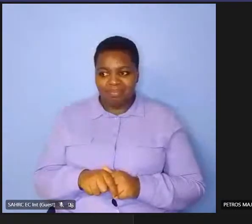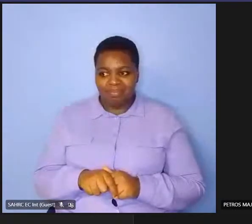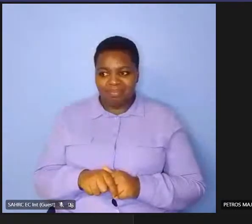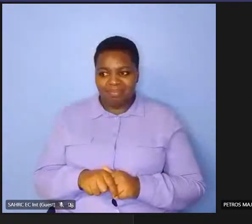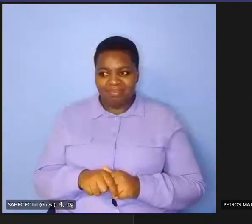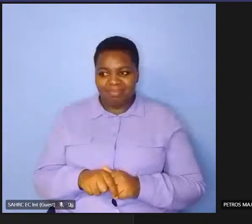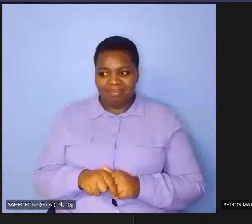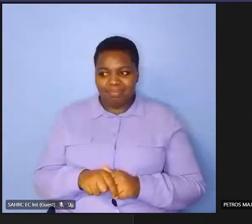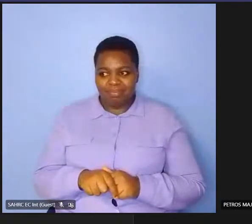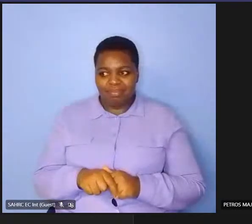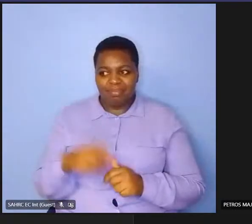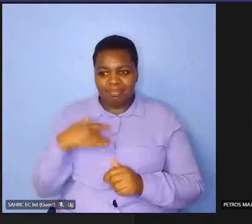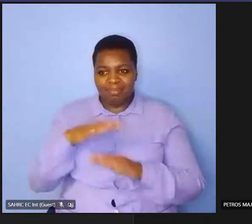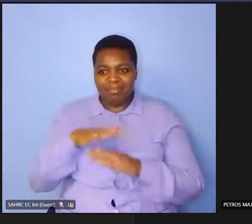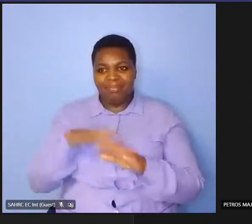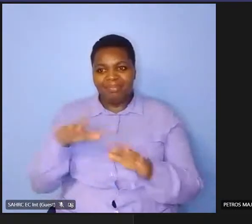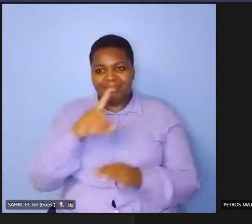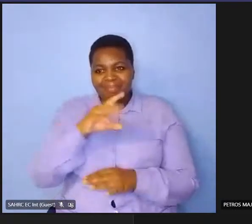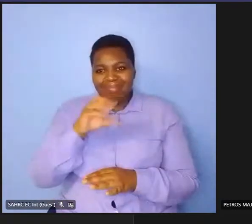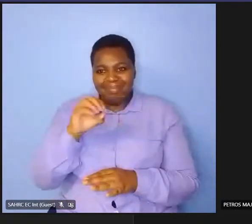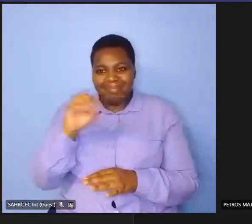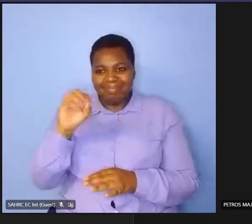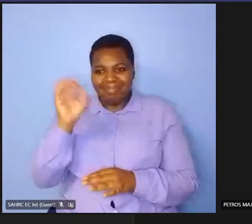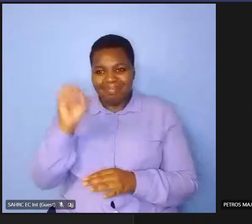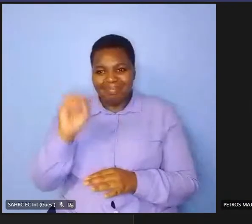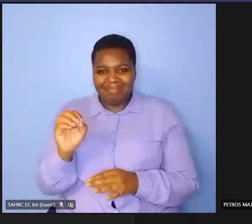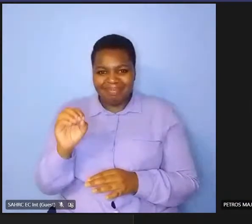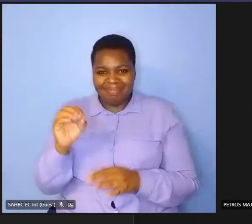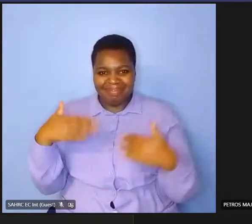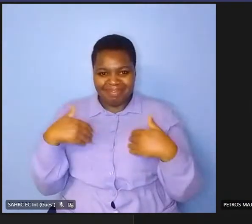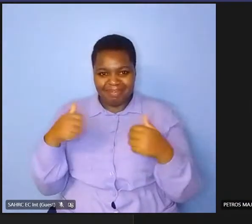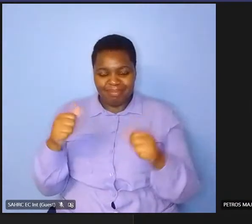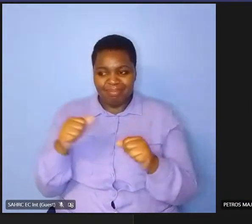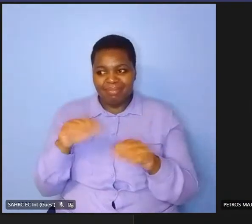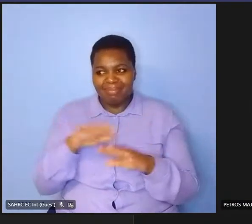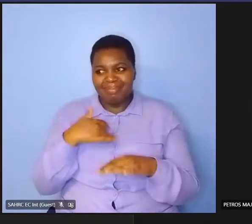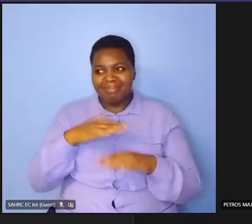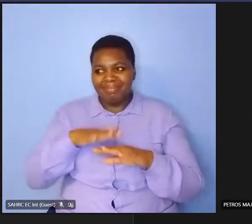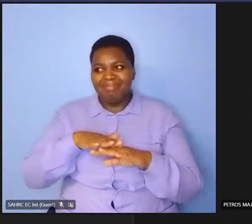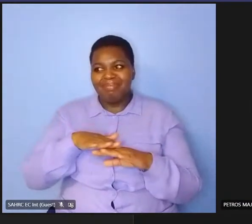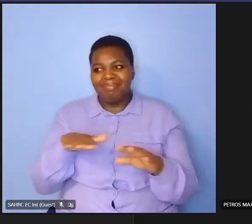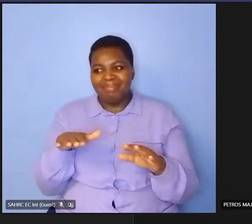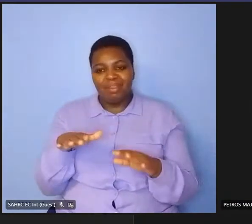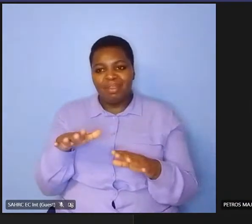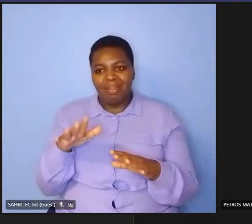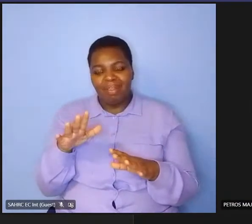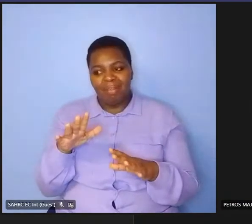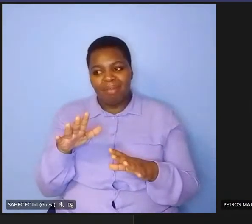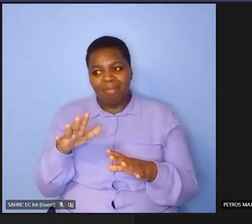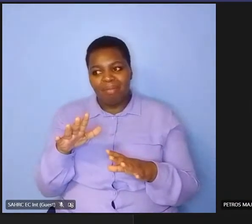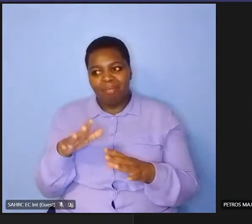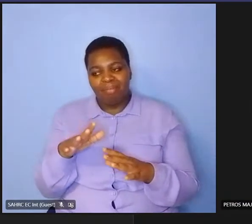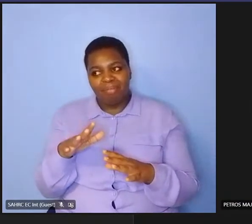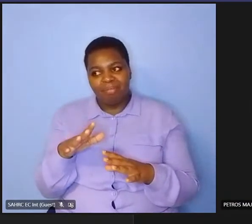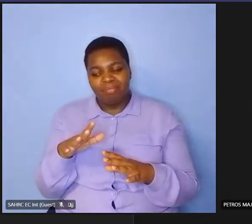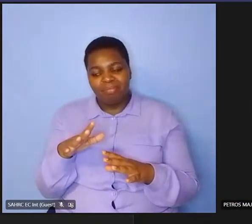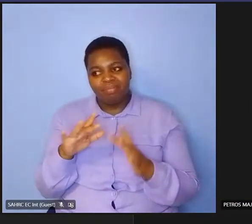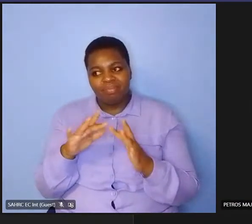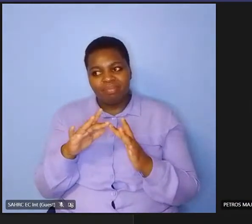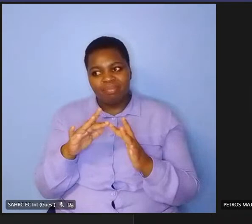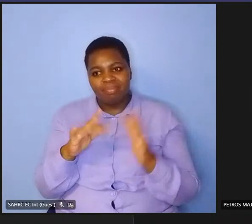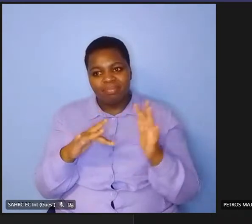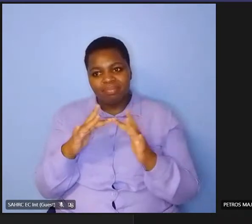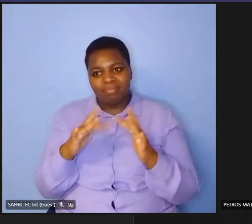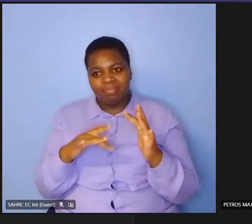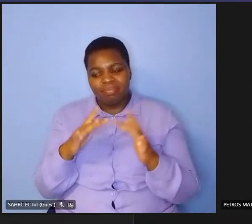I am not 100% well. I'm not actually winning with the signal.